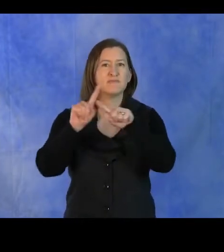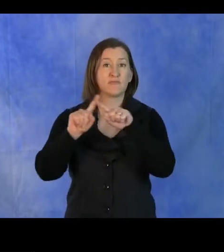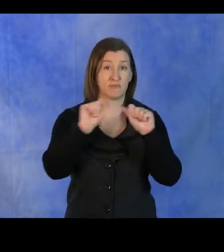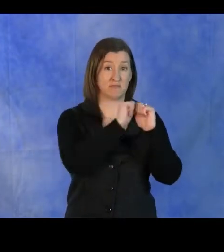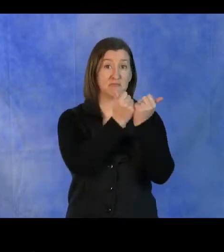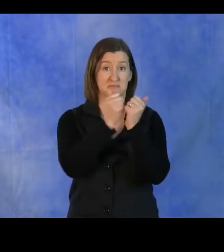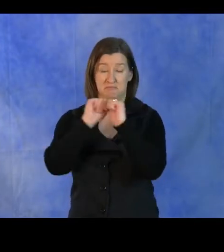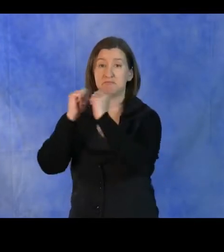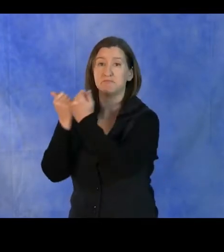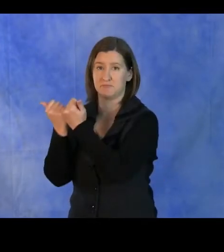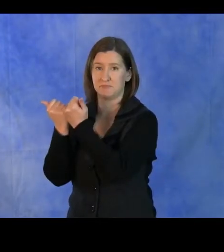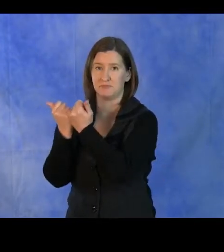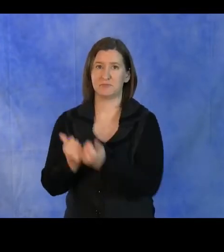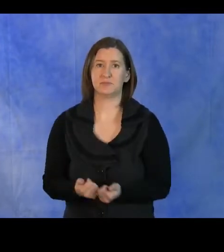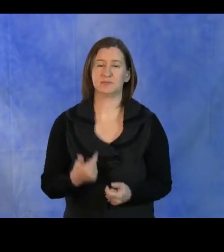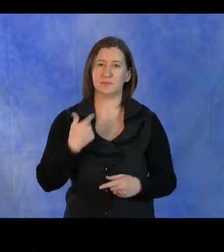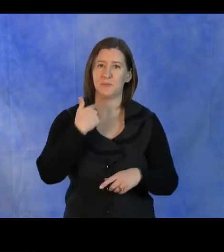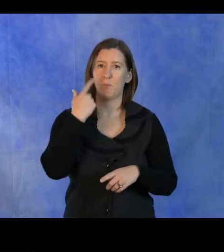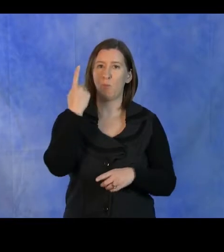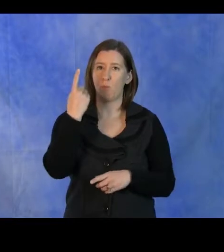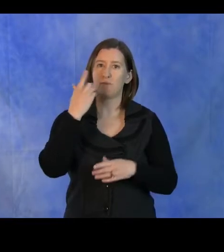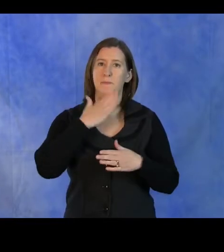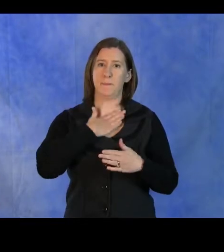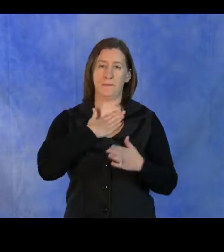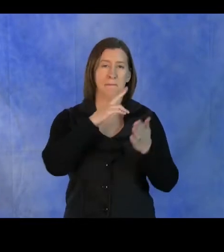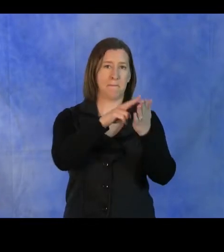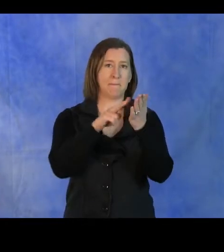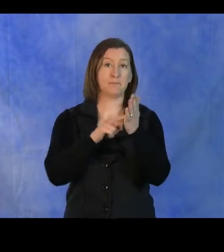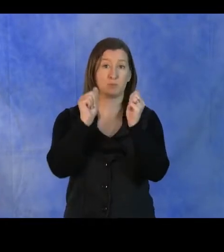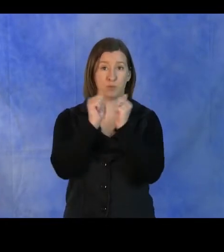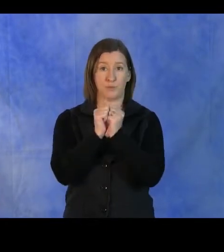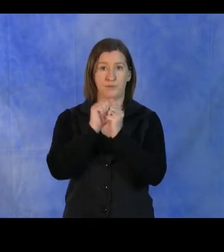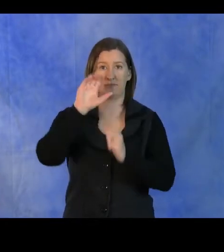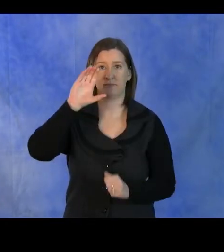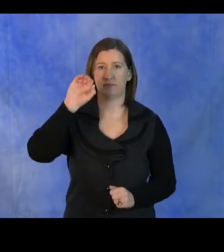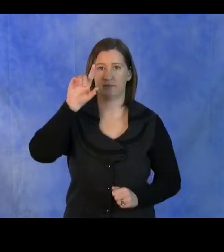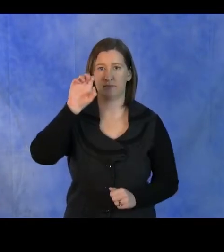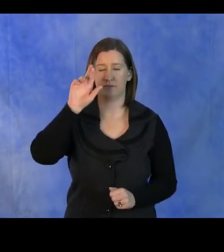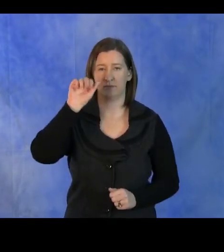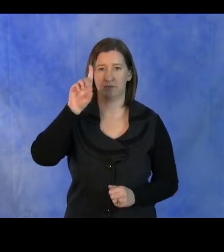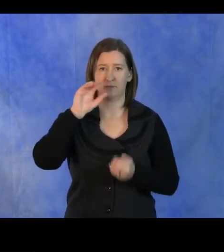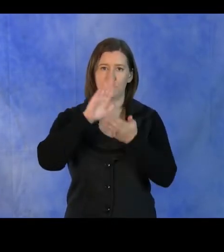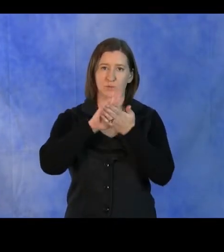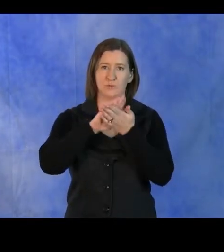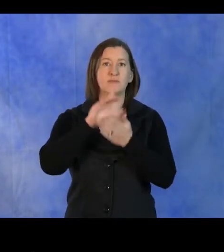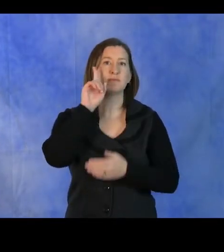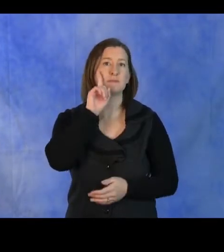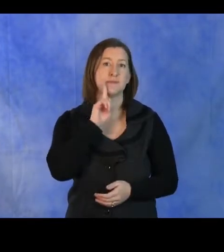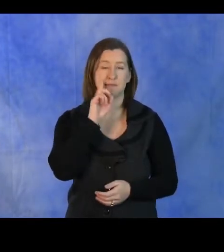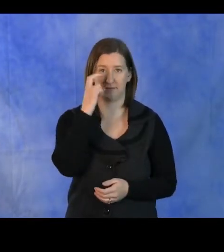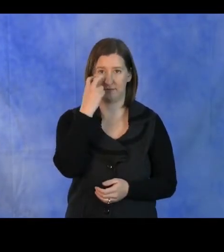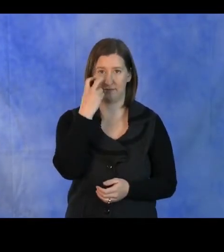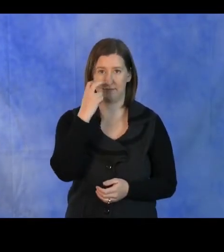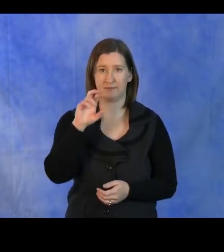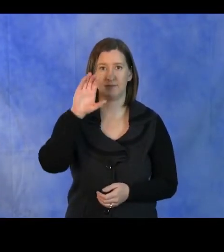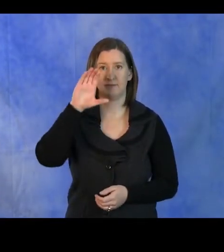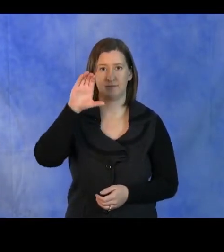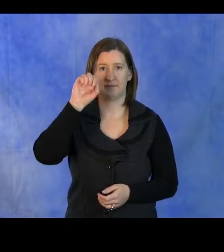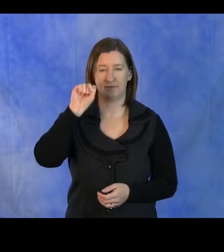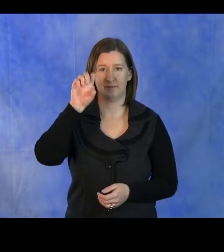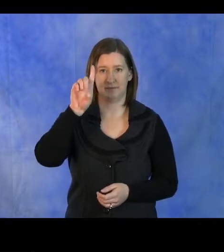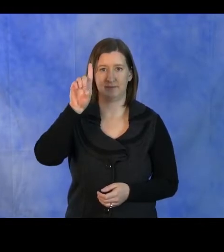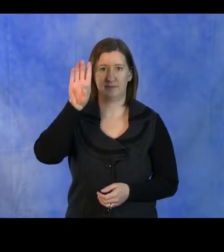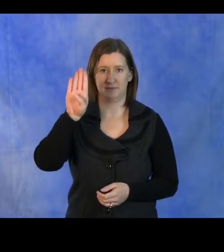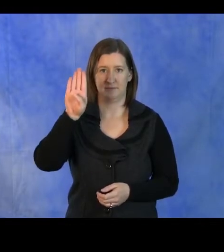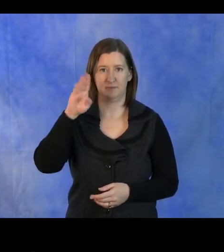I have contracts with different agencies, and one of my contracts is with Colorado School